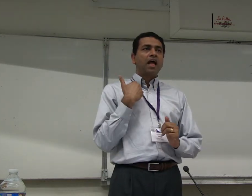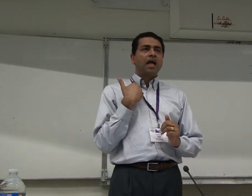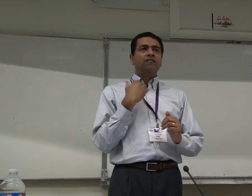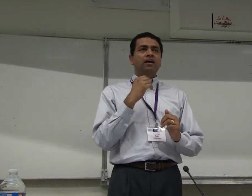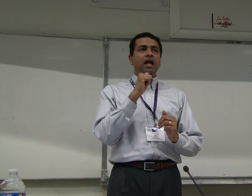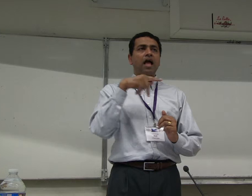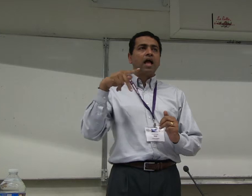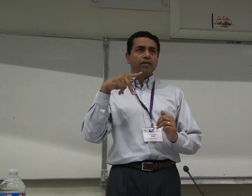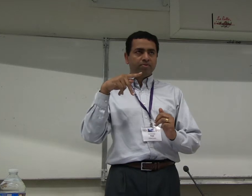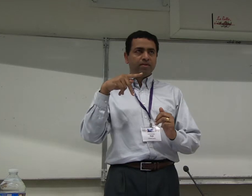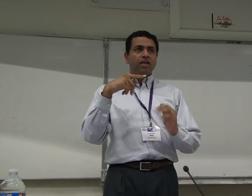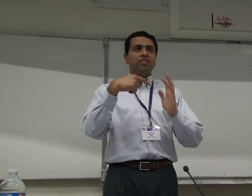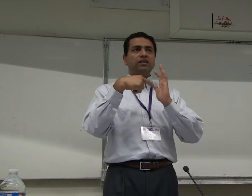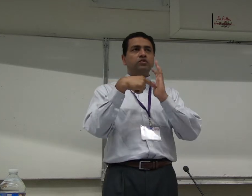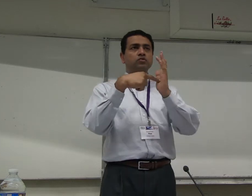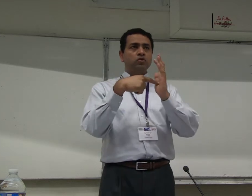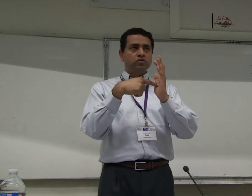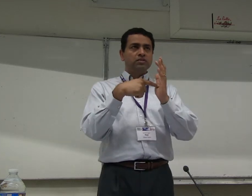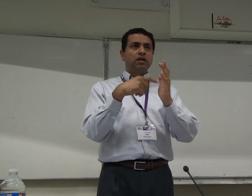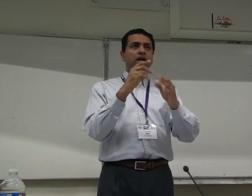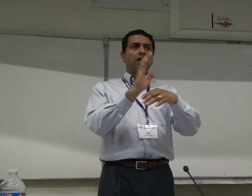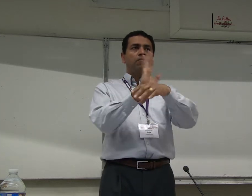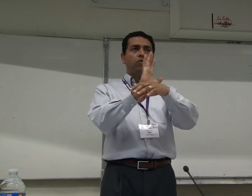framework is set up. So there's basically an app.